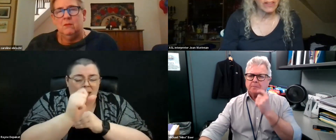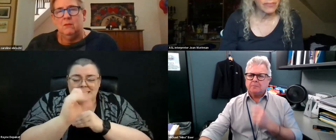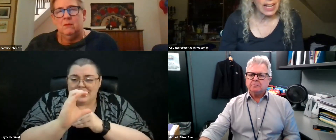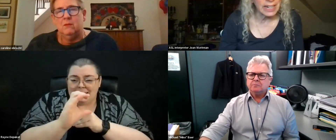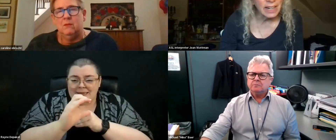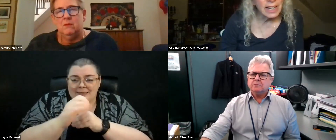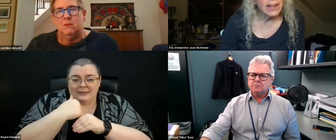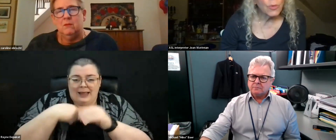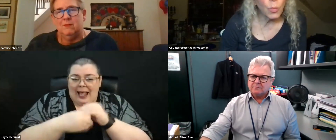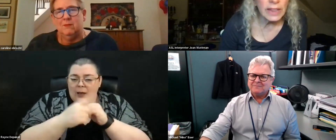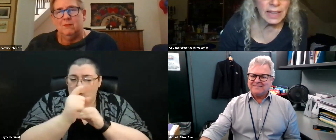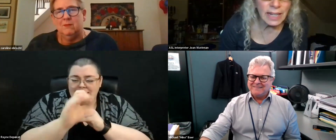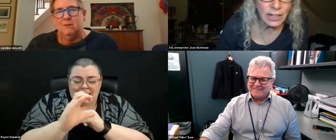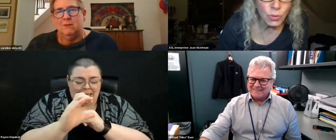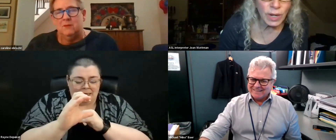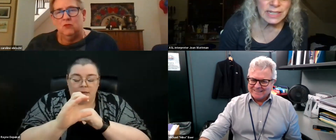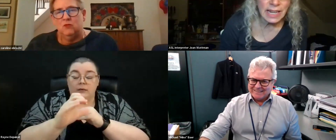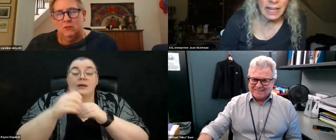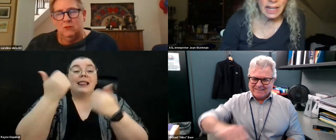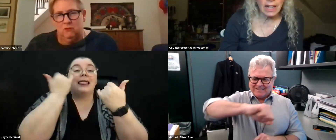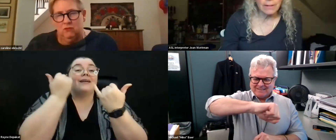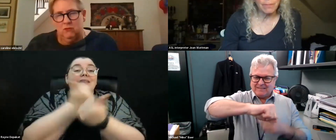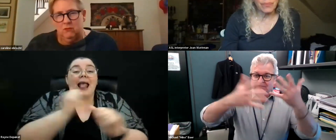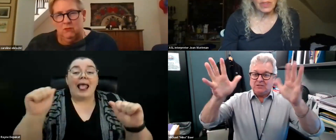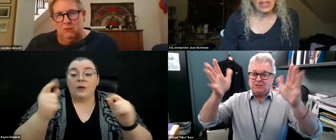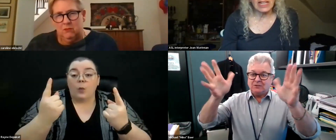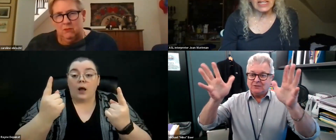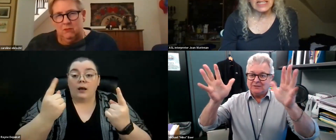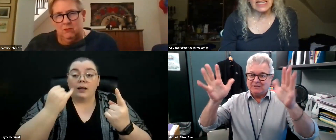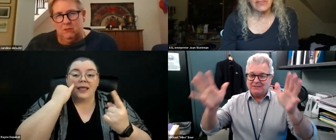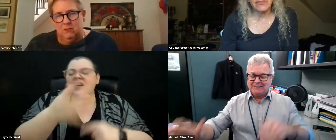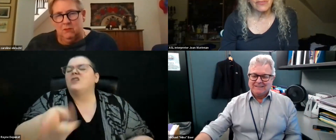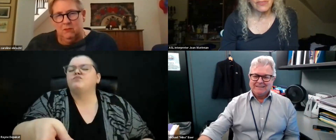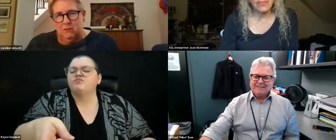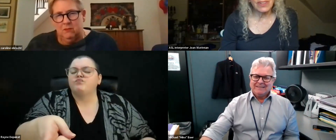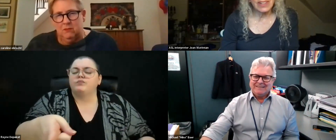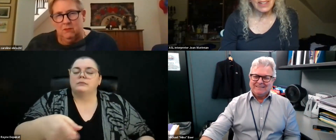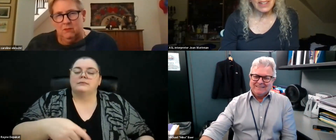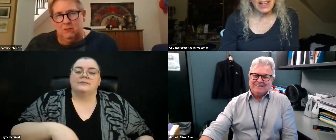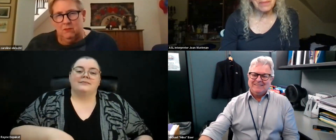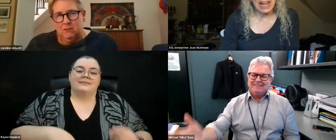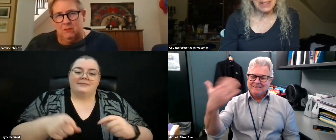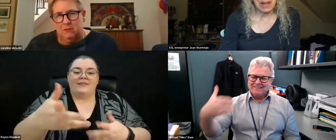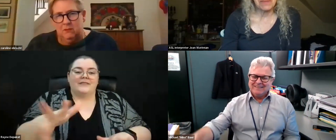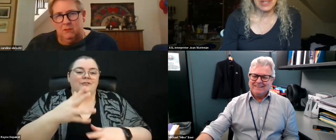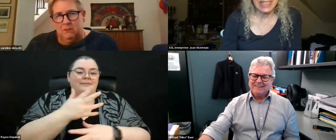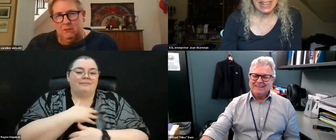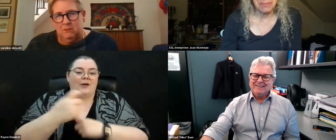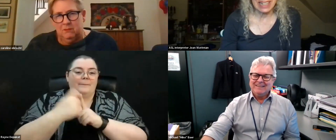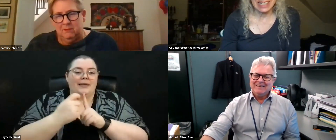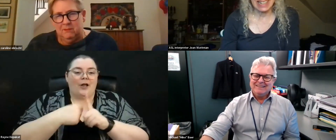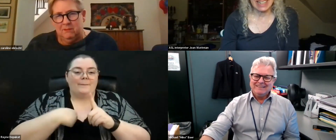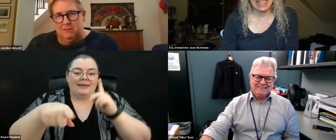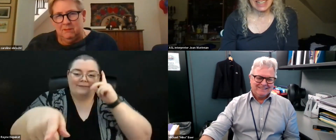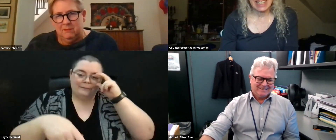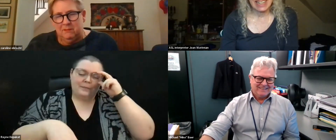this offline. Well, one thing I do want to say is if I'm all set,